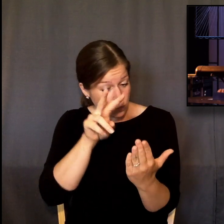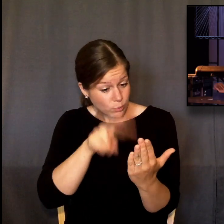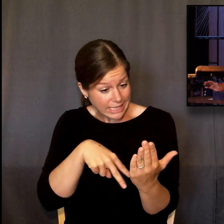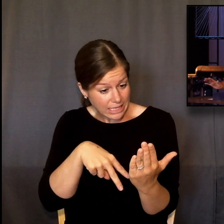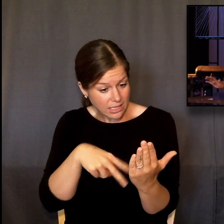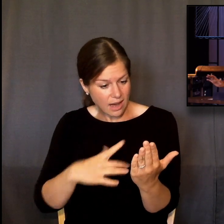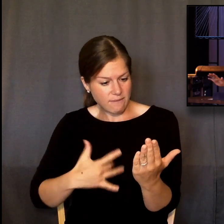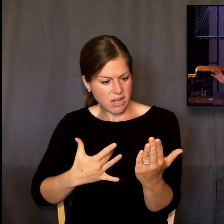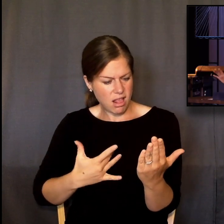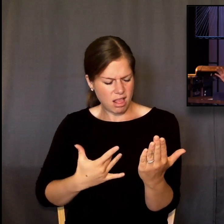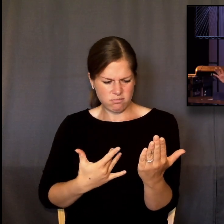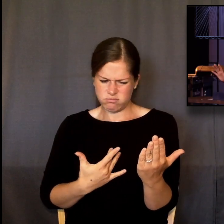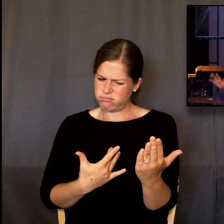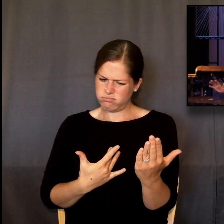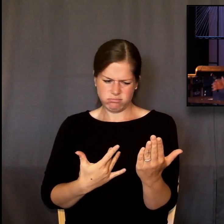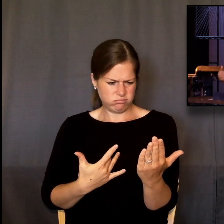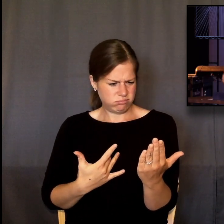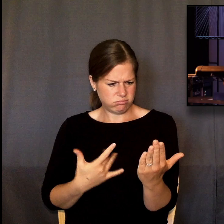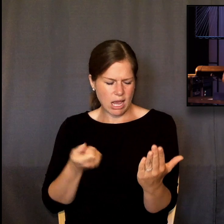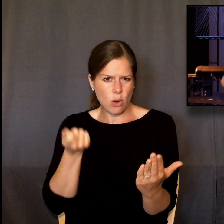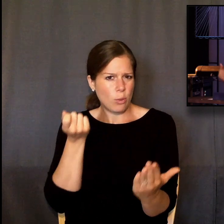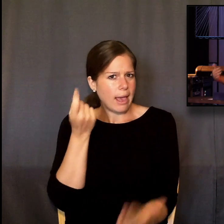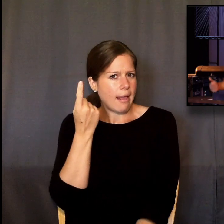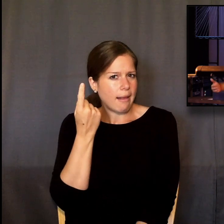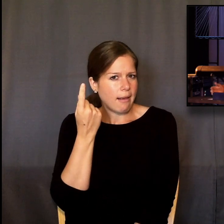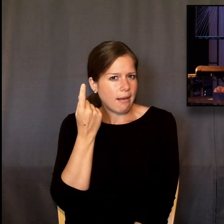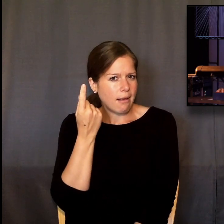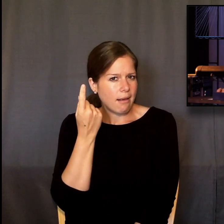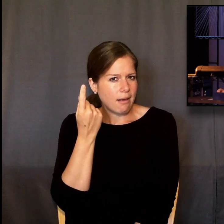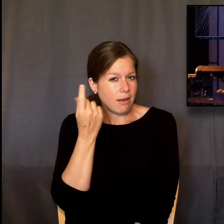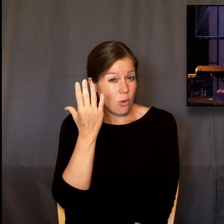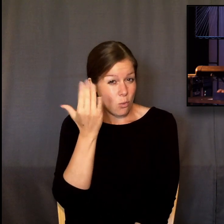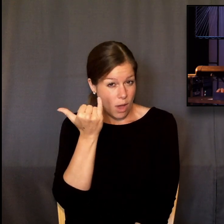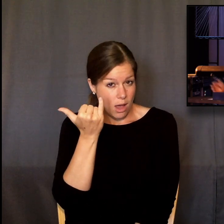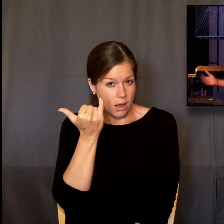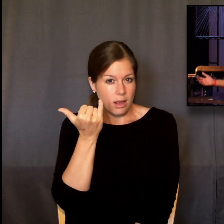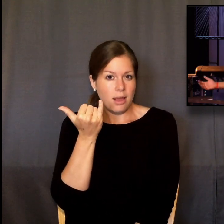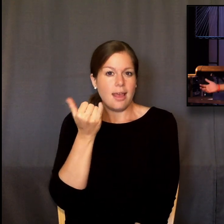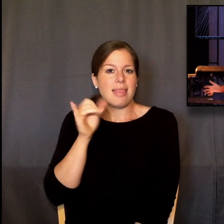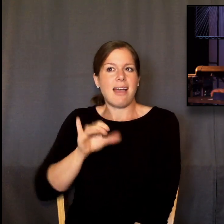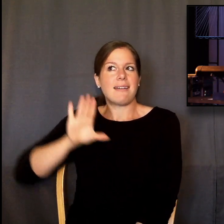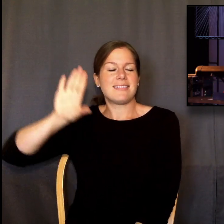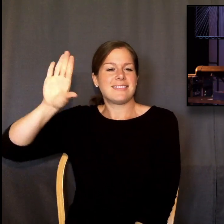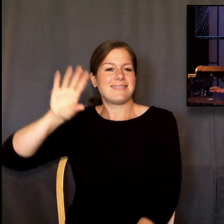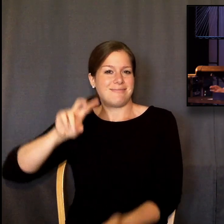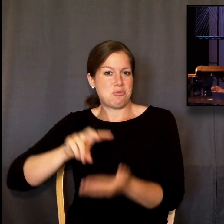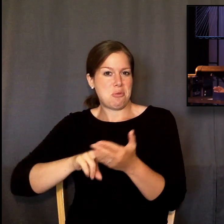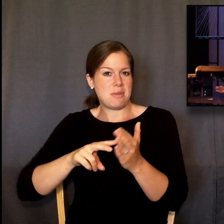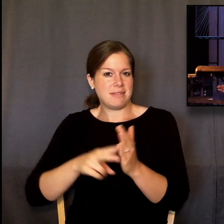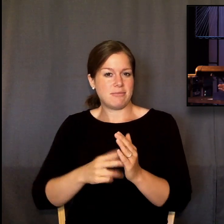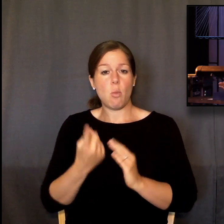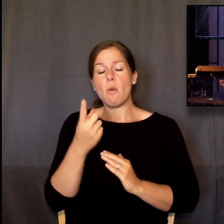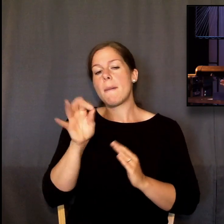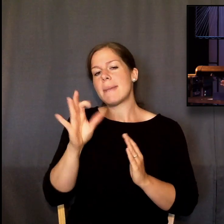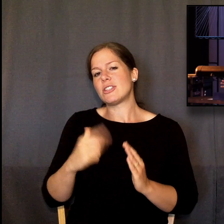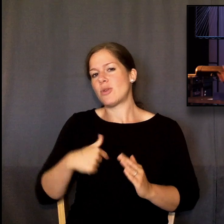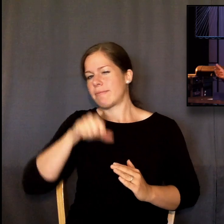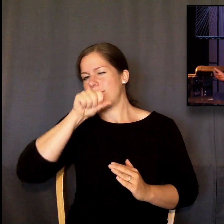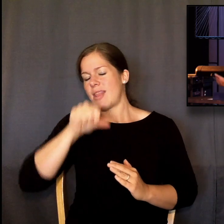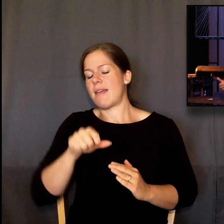Which means that we were never meant to fully understand these things. One old pastor that I know and love put it this way. He said, I'm